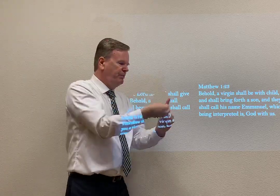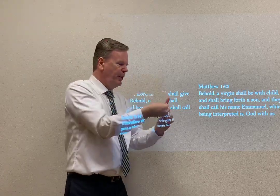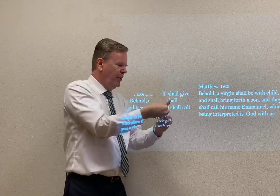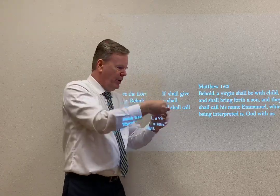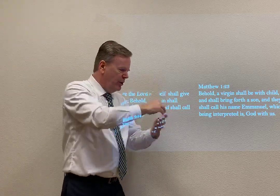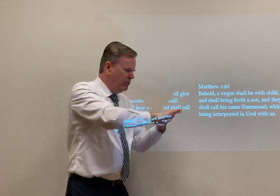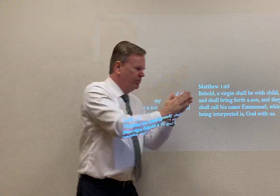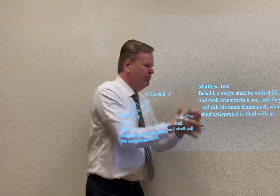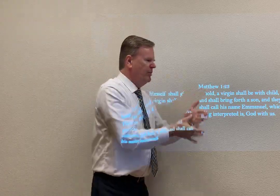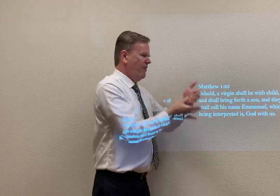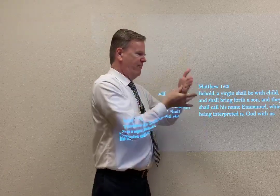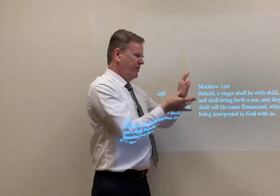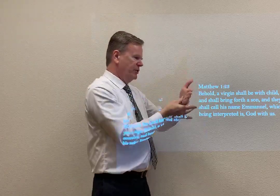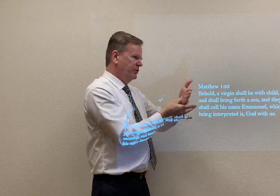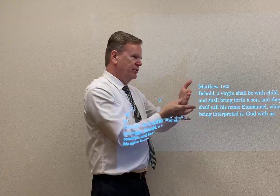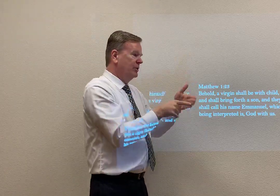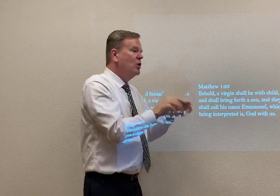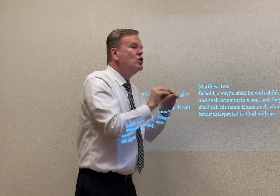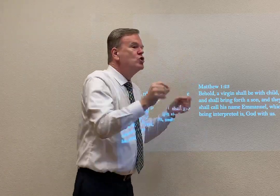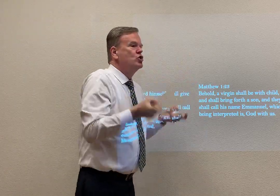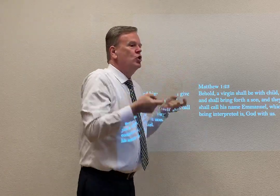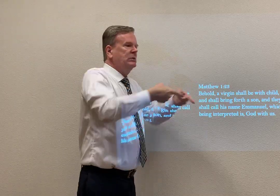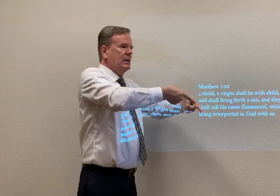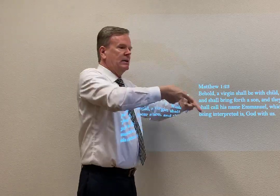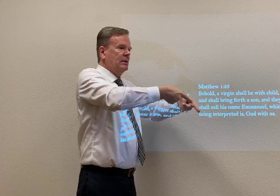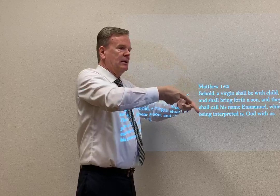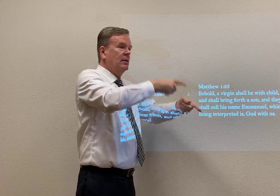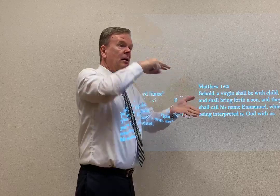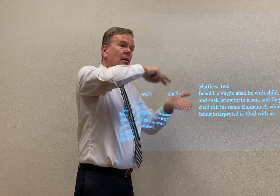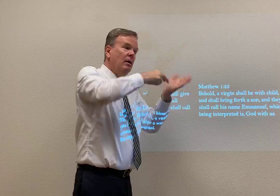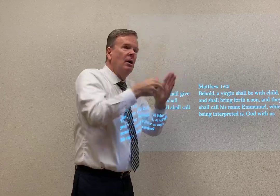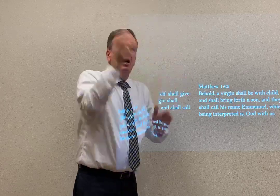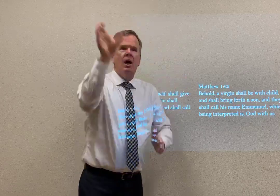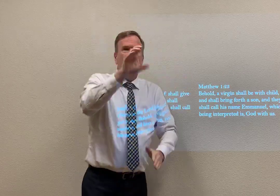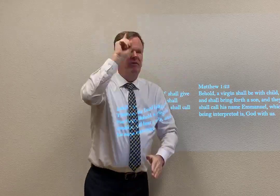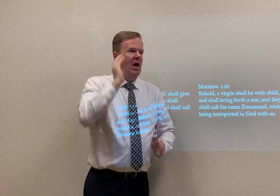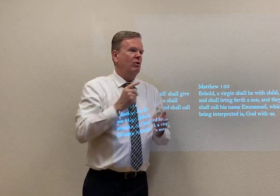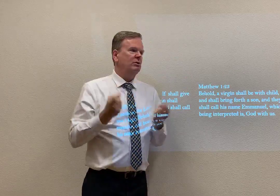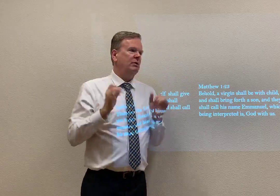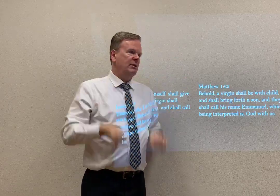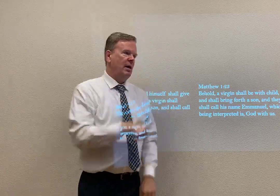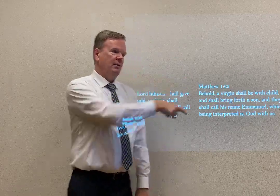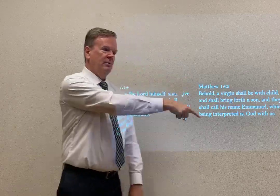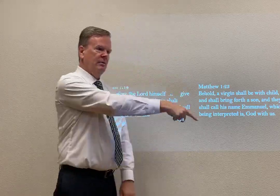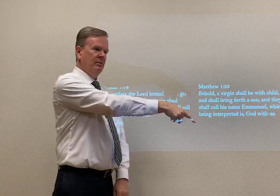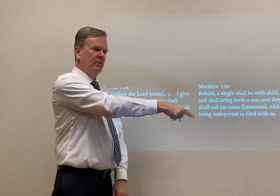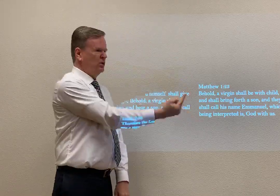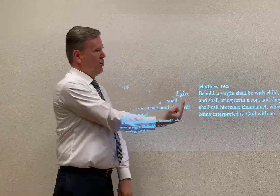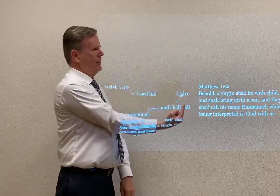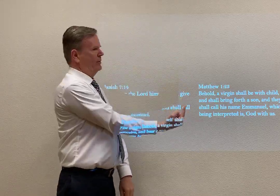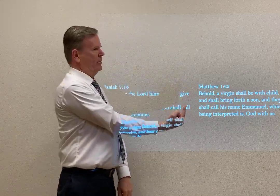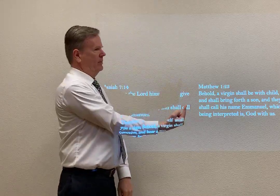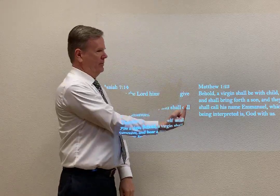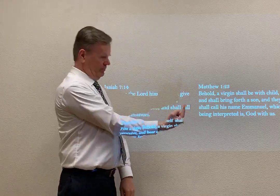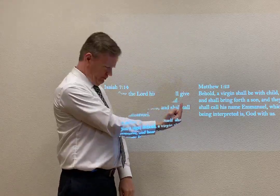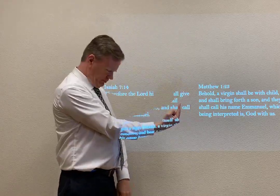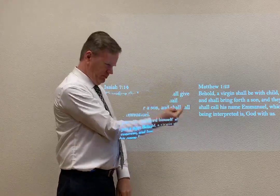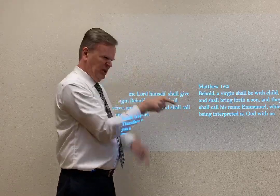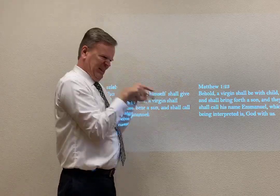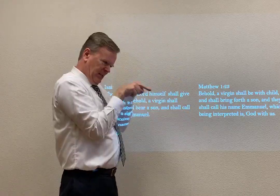be, as Mary had to be conceived through the Holy Ghost as a perfect being who could be born onto this earth who had no sin. That's the only one who